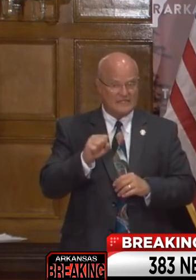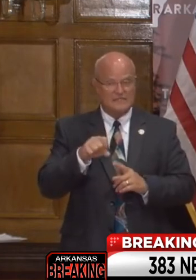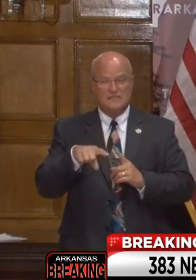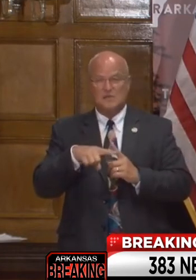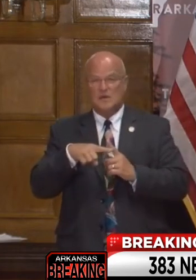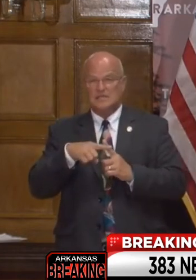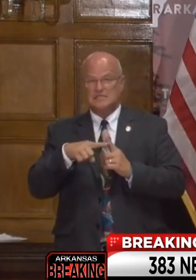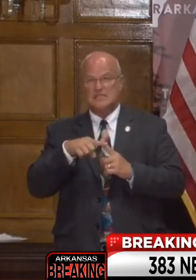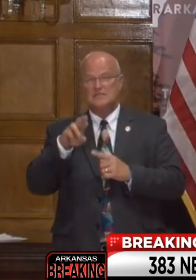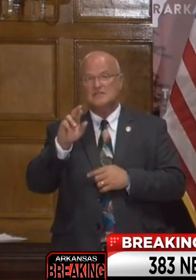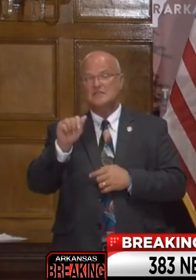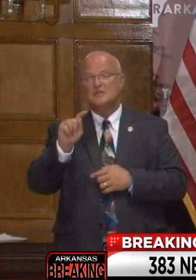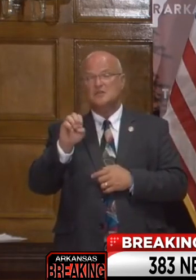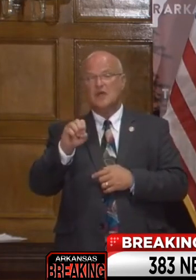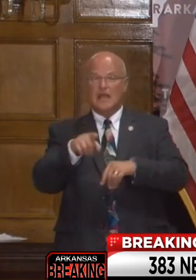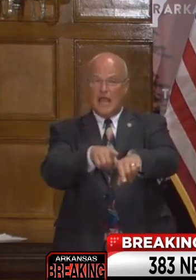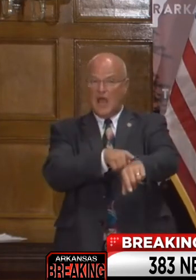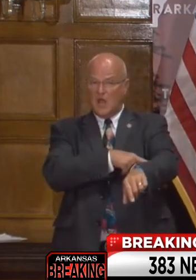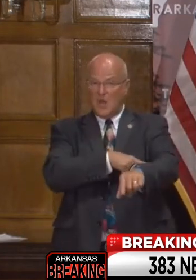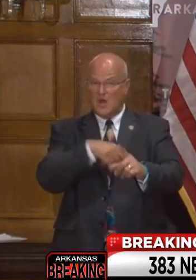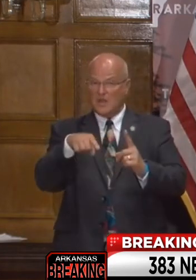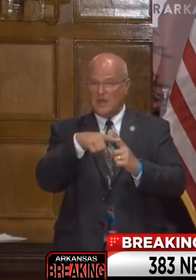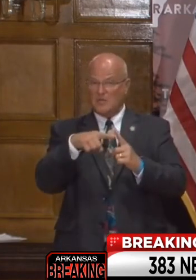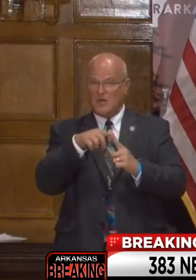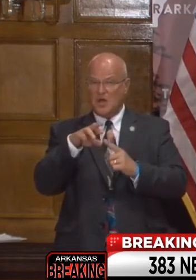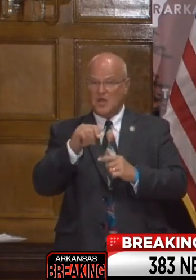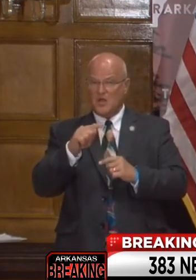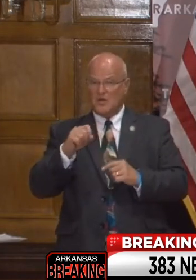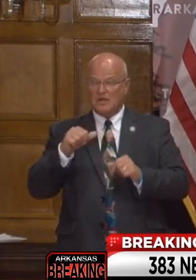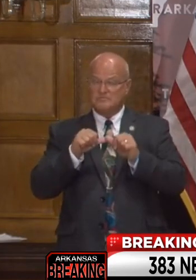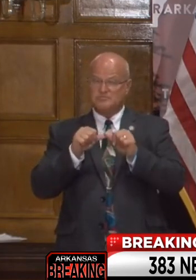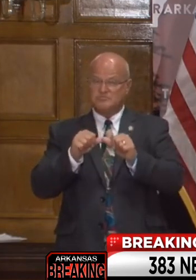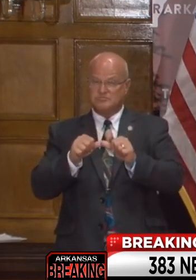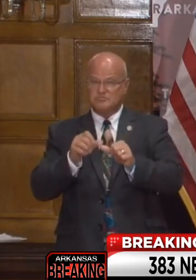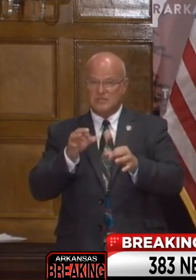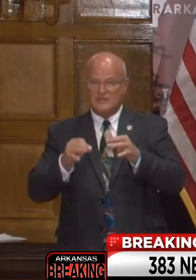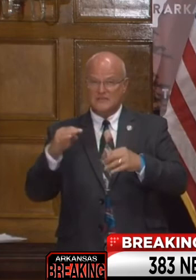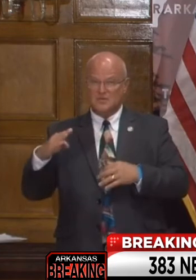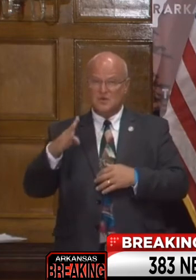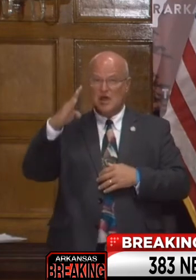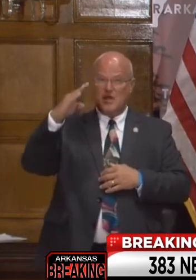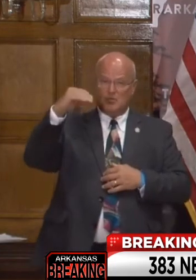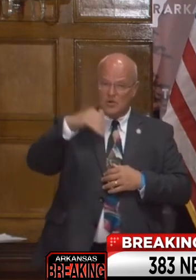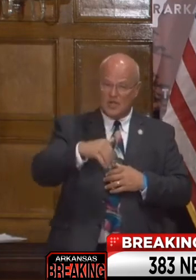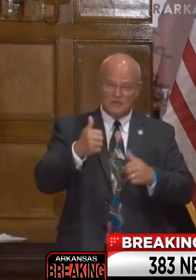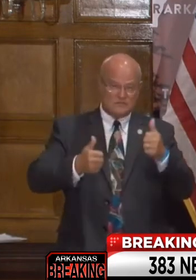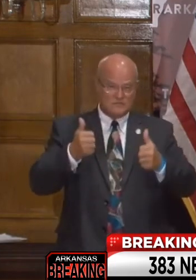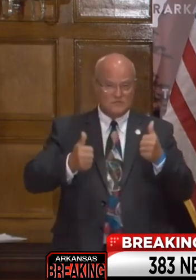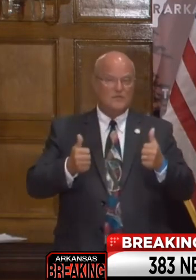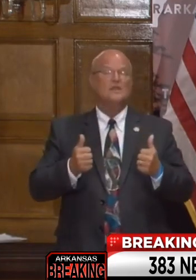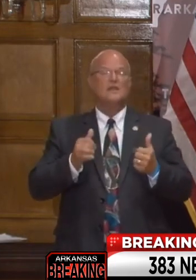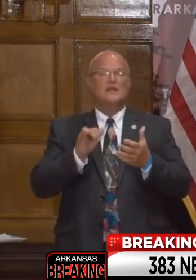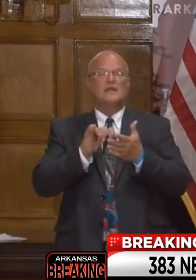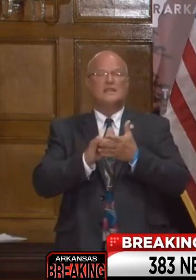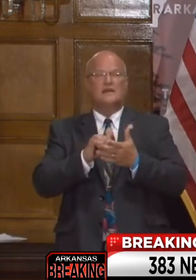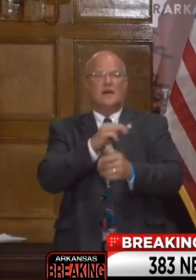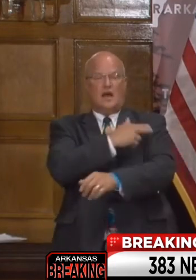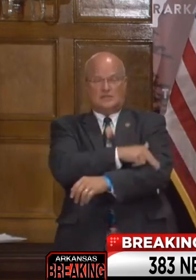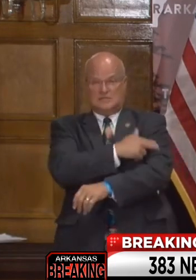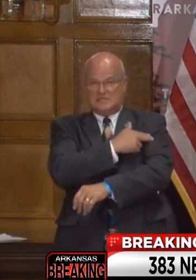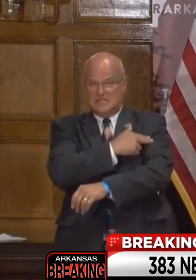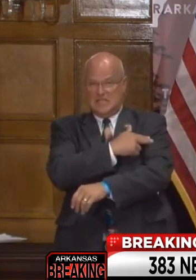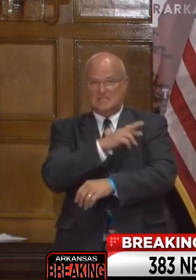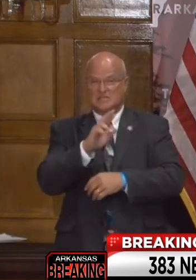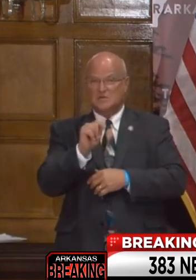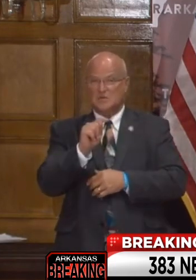positivity rate, how long that positivity rate is existed, whether it is going up or down, the